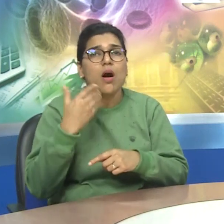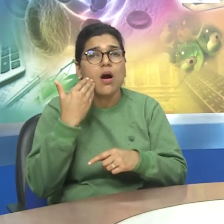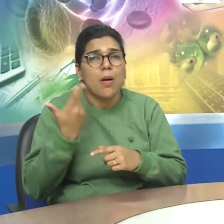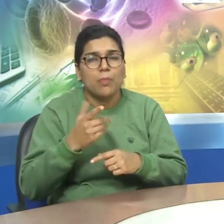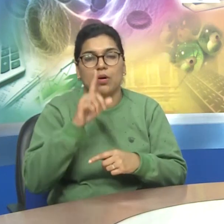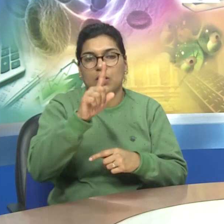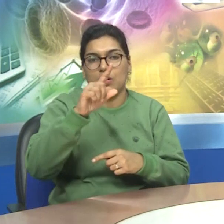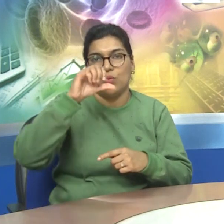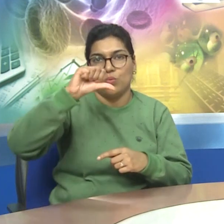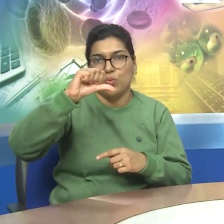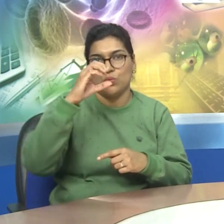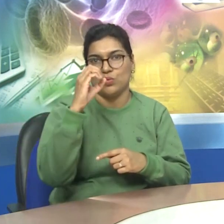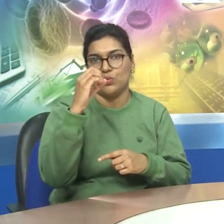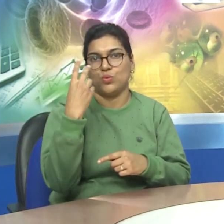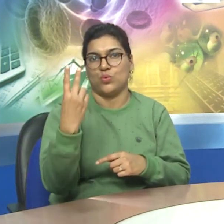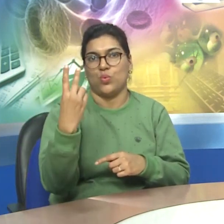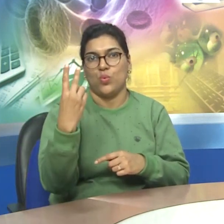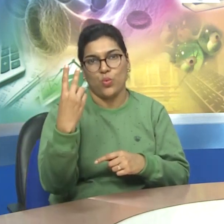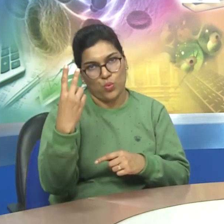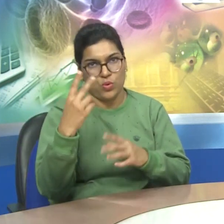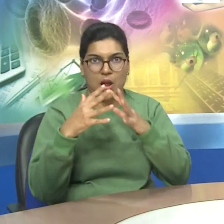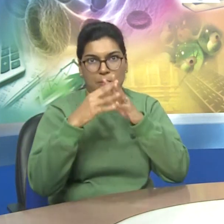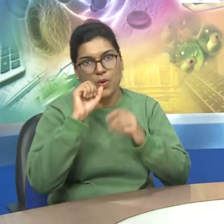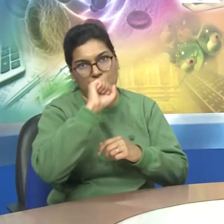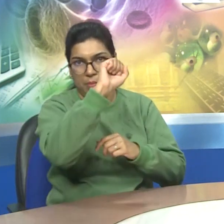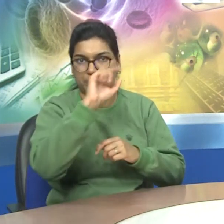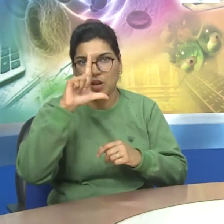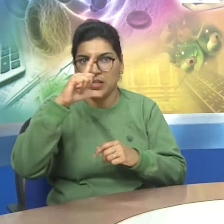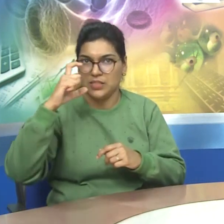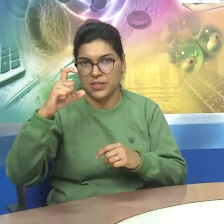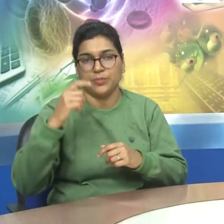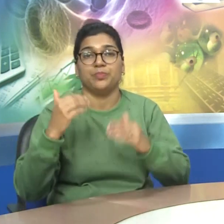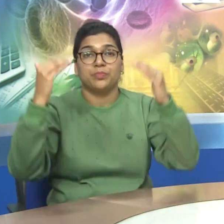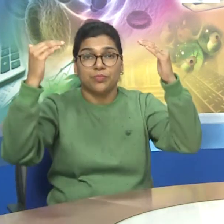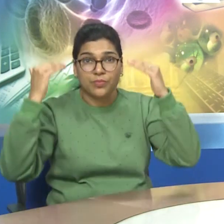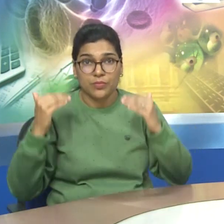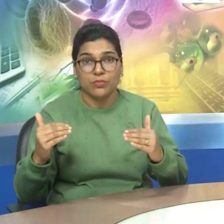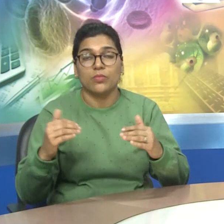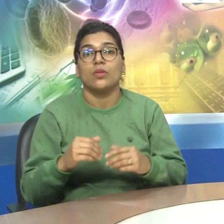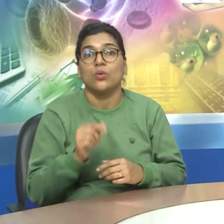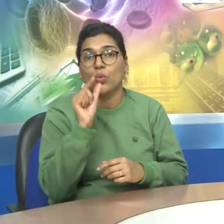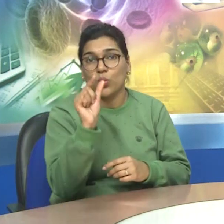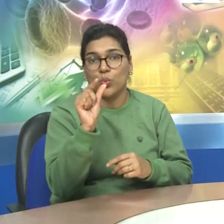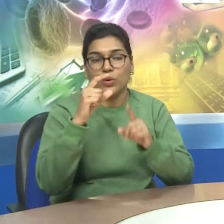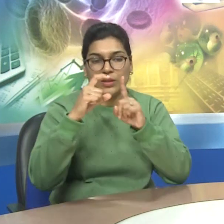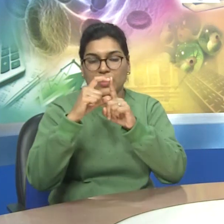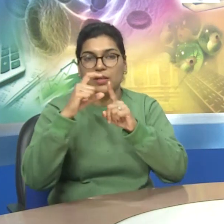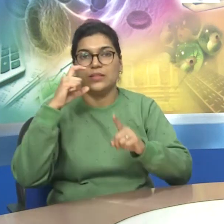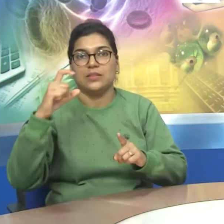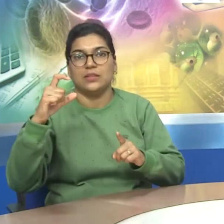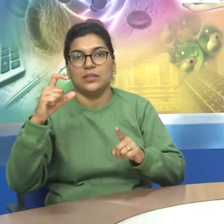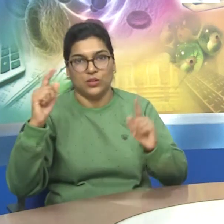of Congress classification. In brief, we call it as LC. It was suggested by Library of Congress in the year